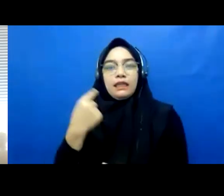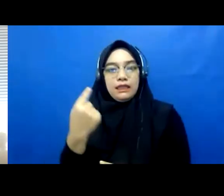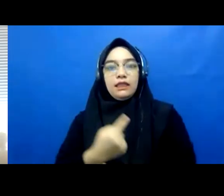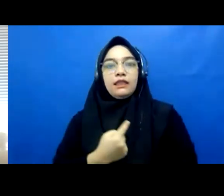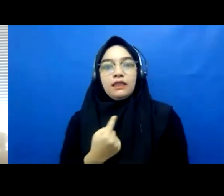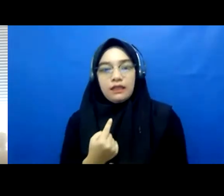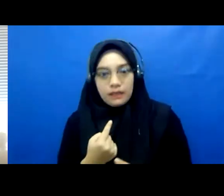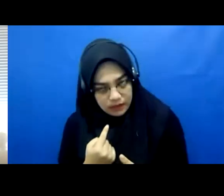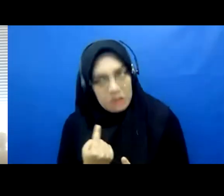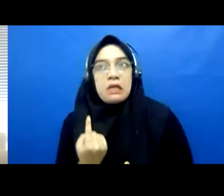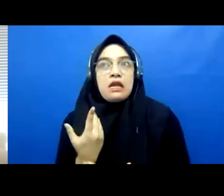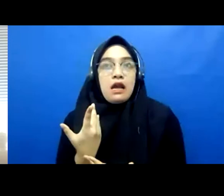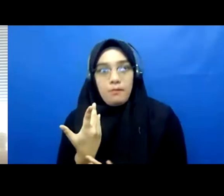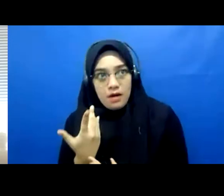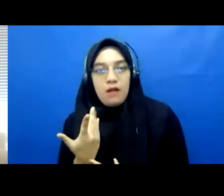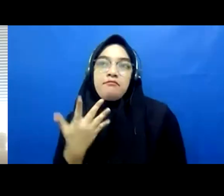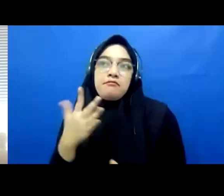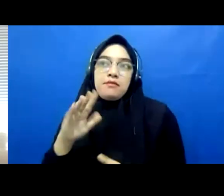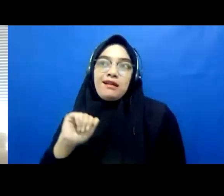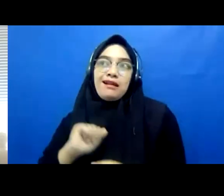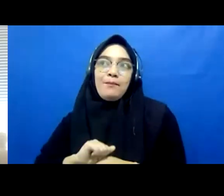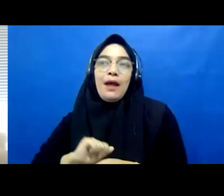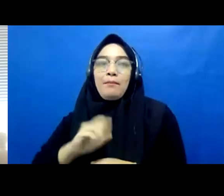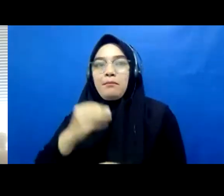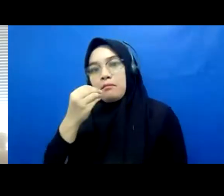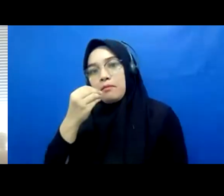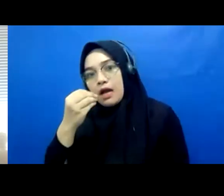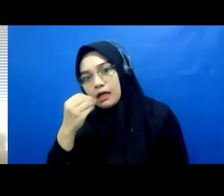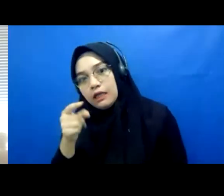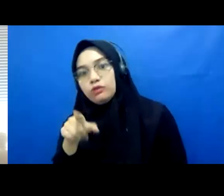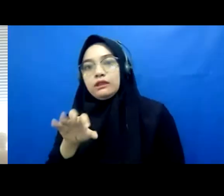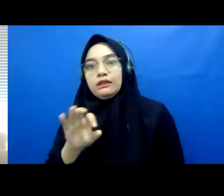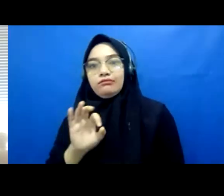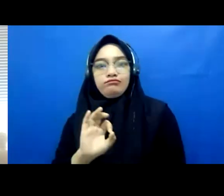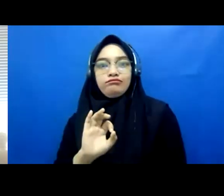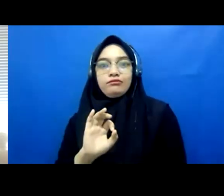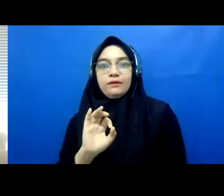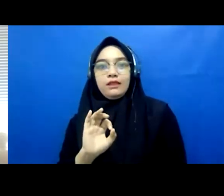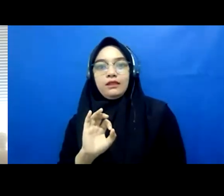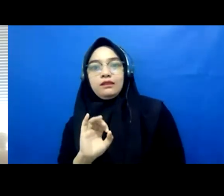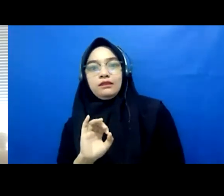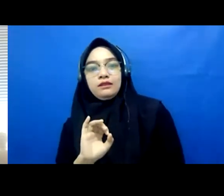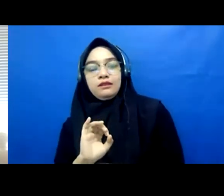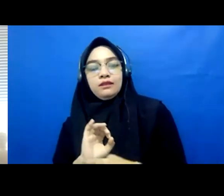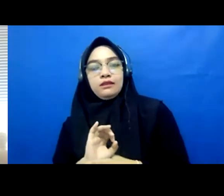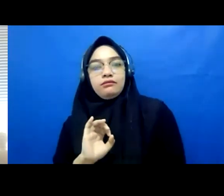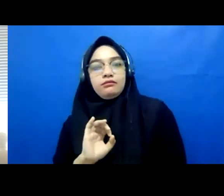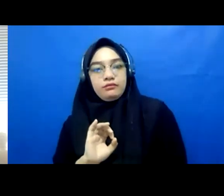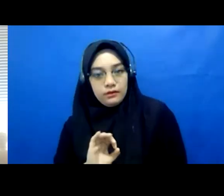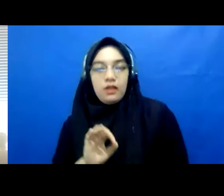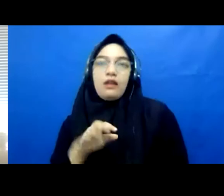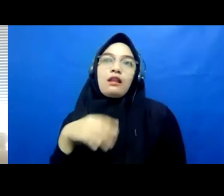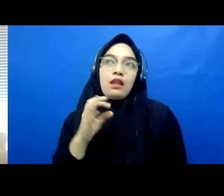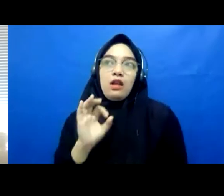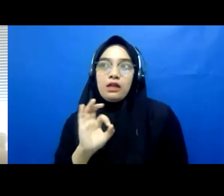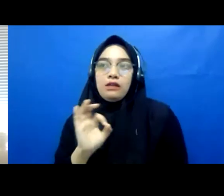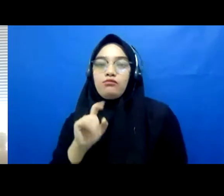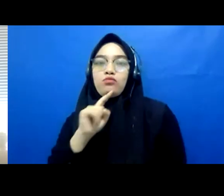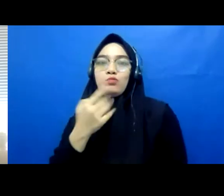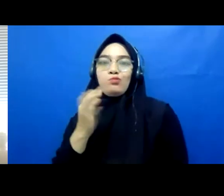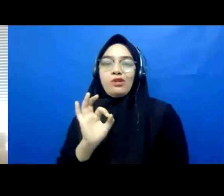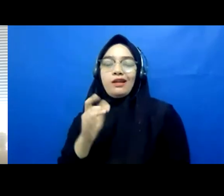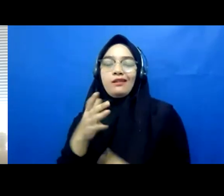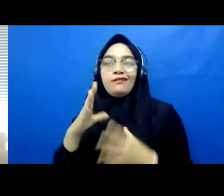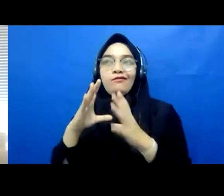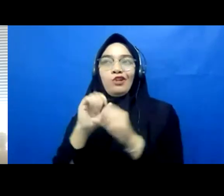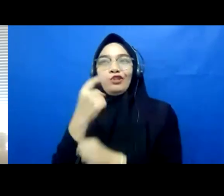just based on tourists, but also provide the service for a local audience as well. So we